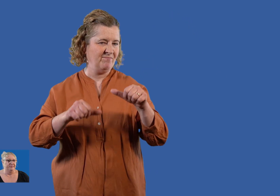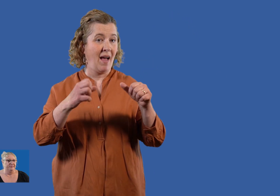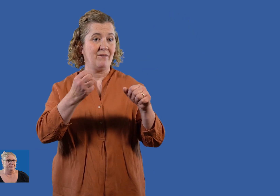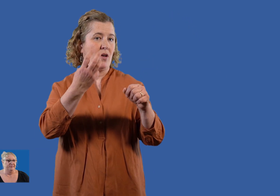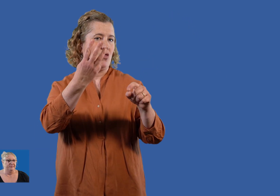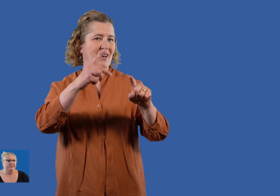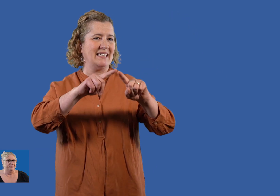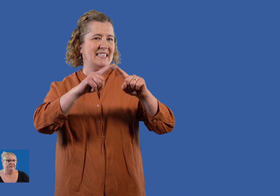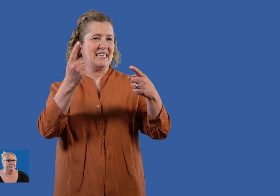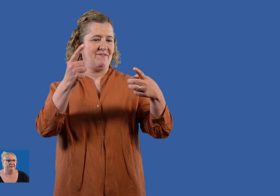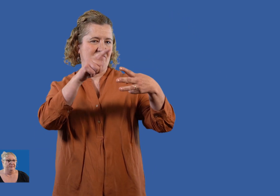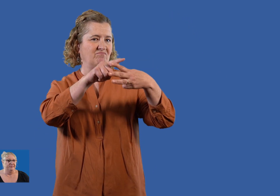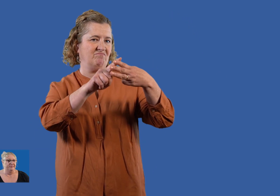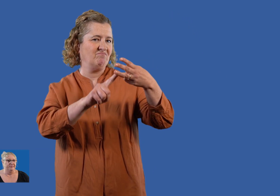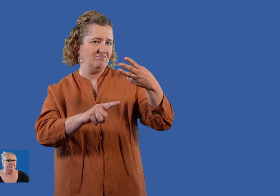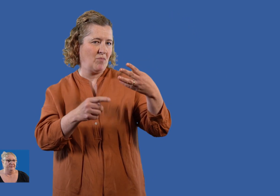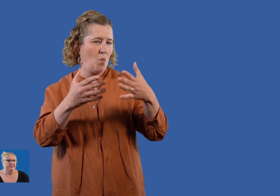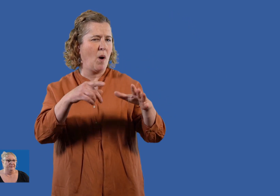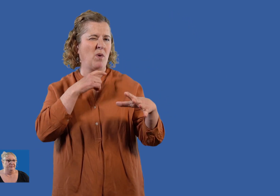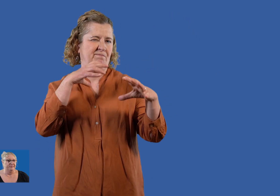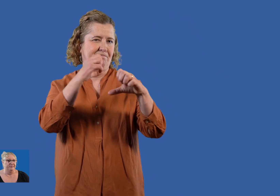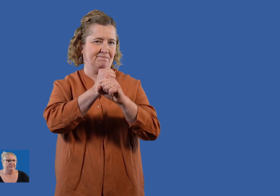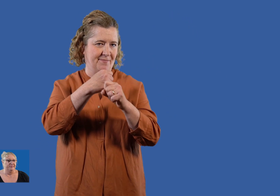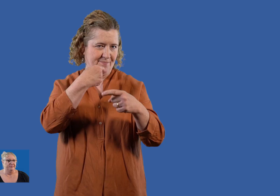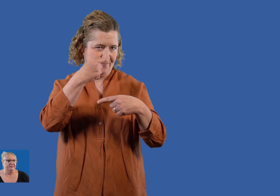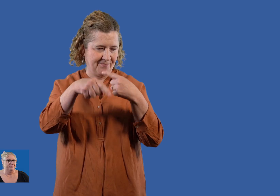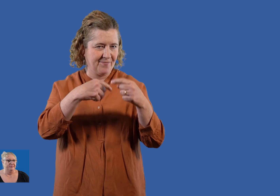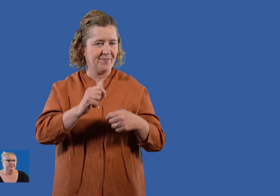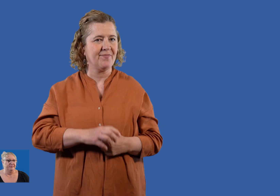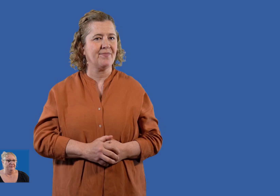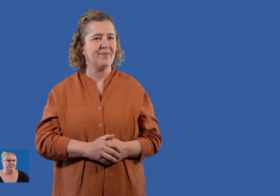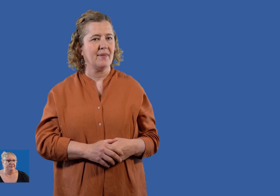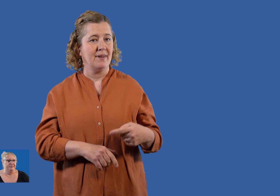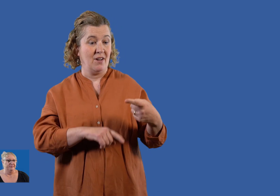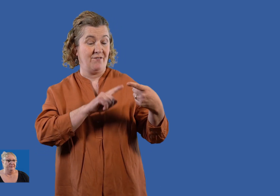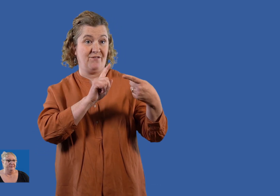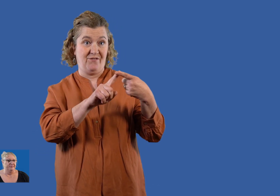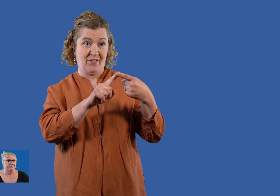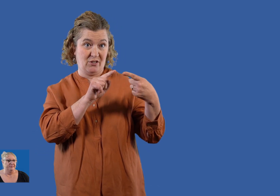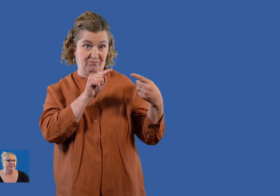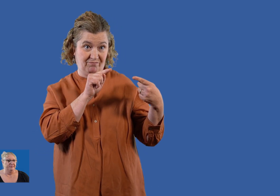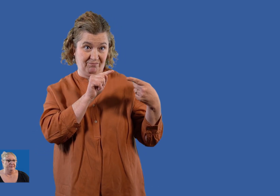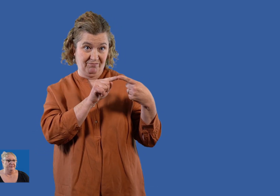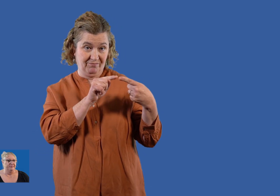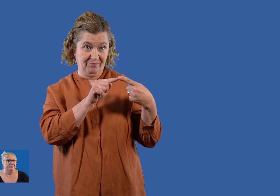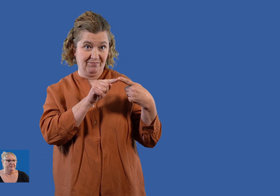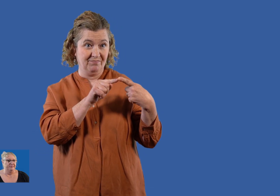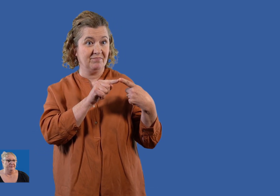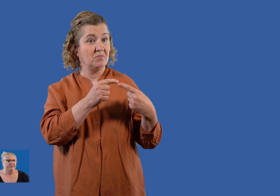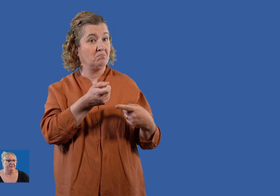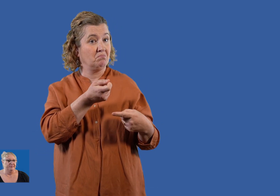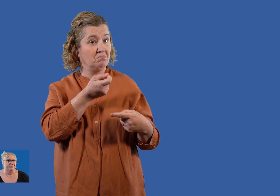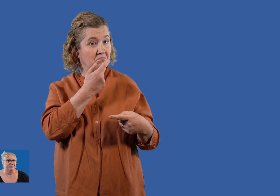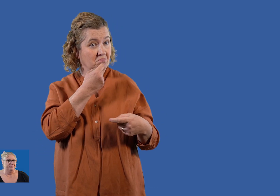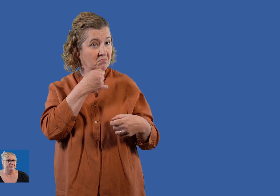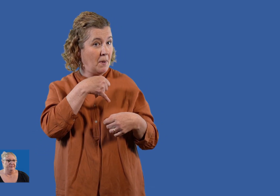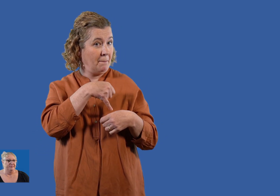Okay, so there's 3 types of treatment, and this is a brief overview. Initial treatment uses medication, and that's to